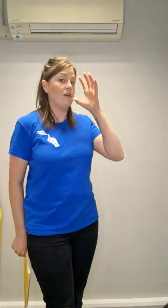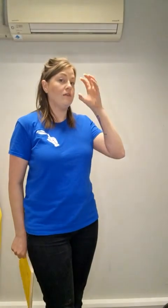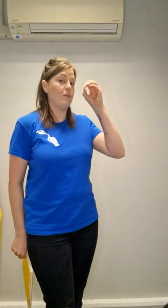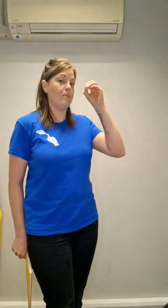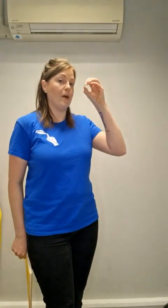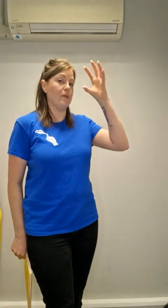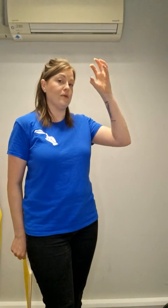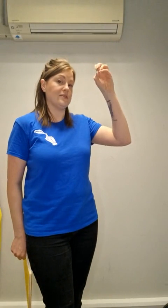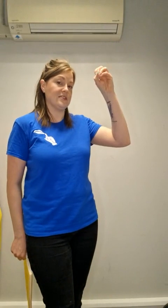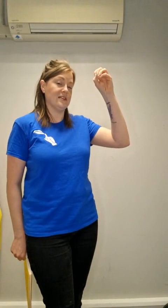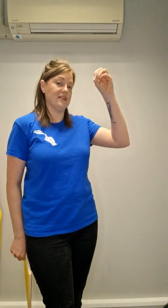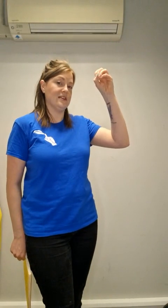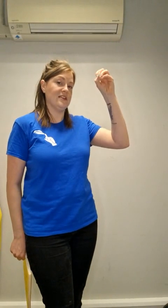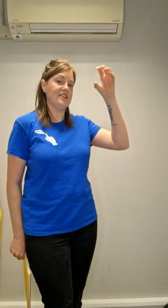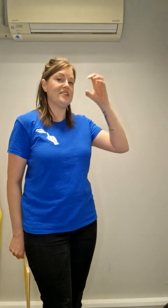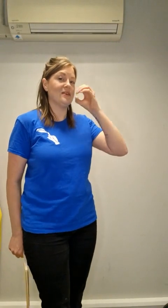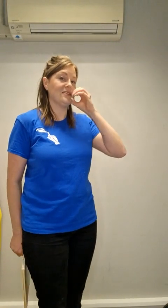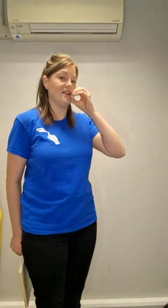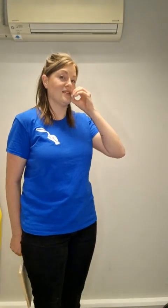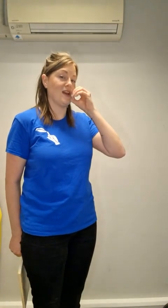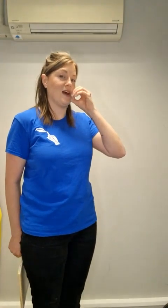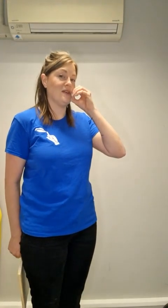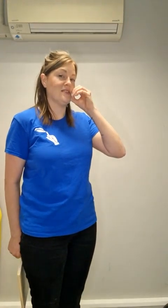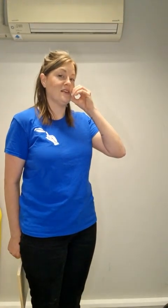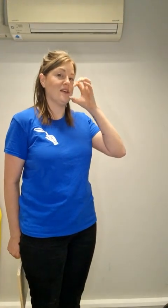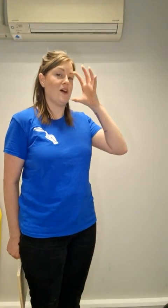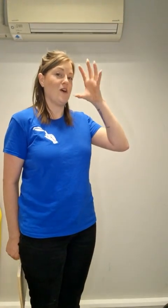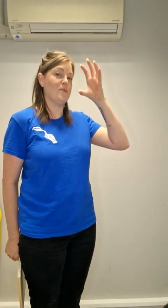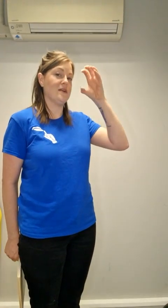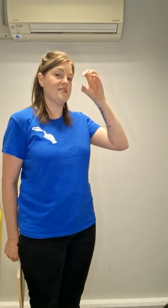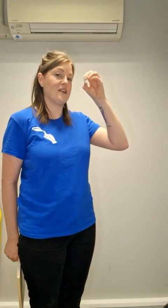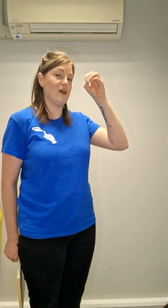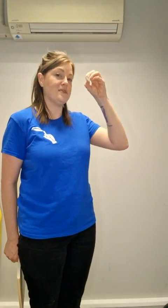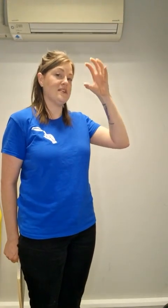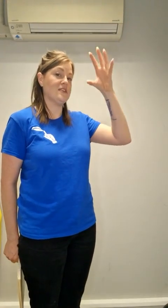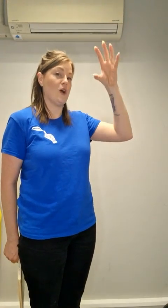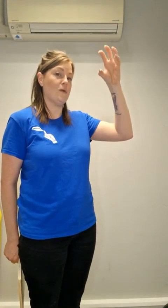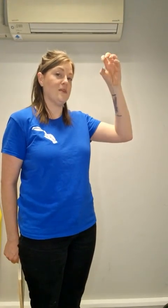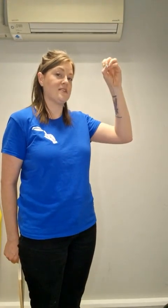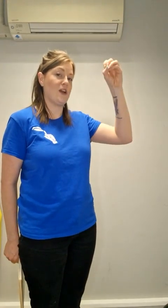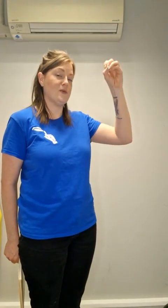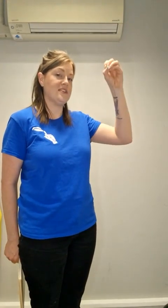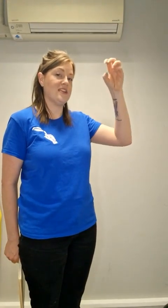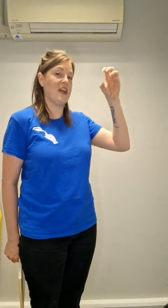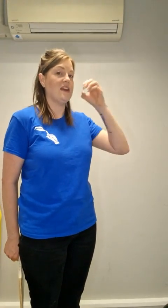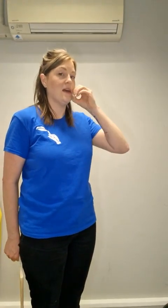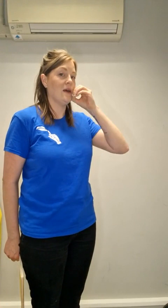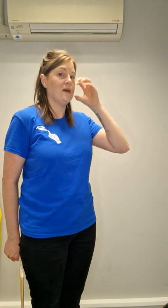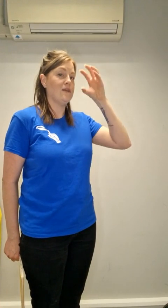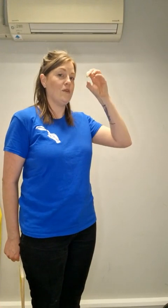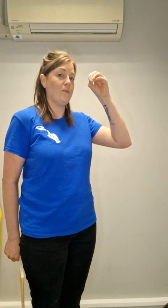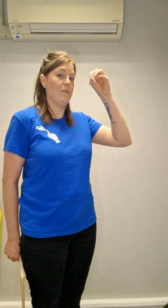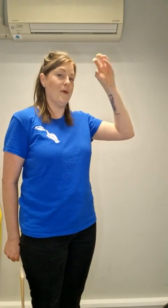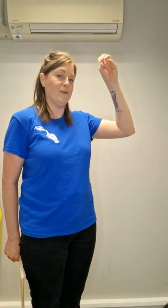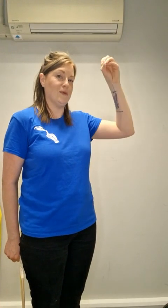for bubbles. So it starts closed, opens, closes, opens, closes again for